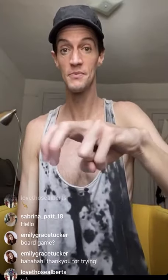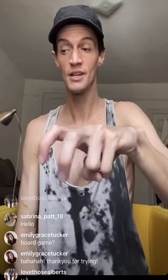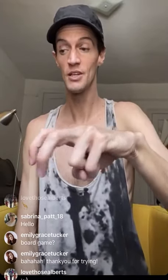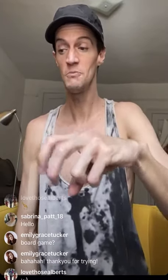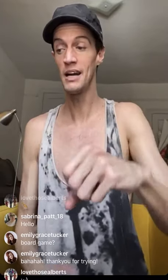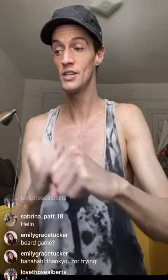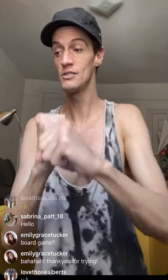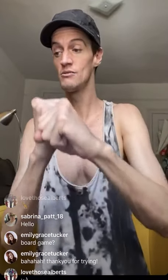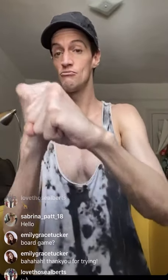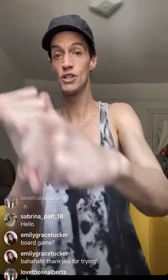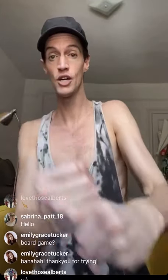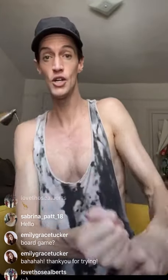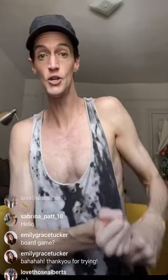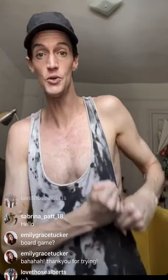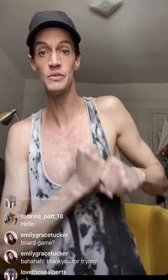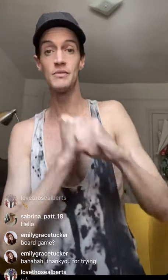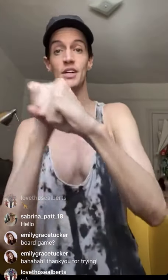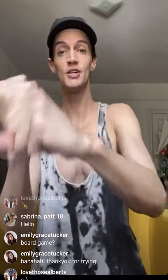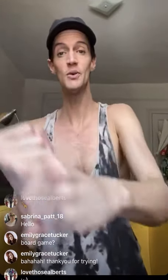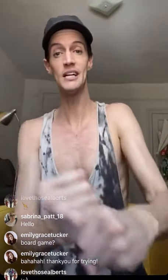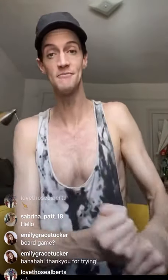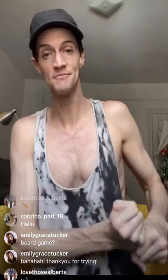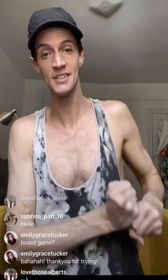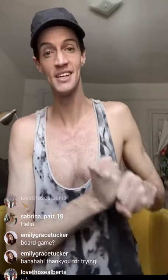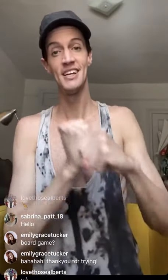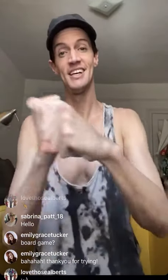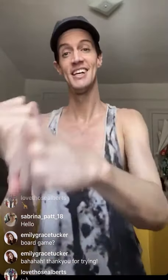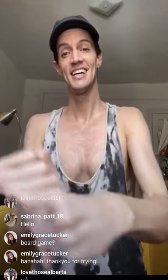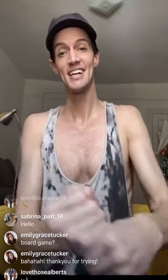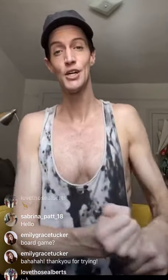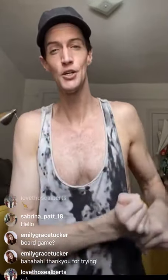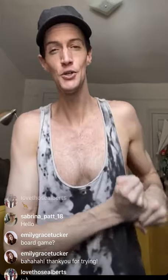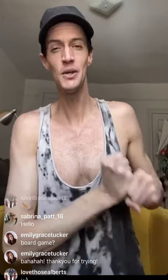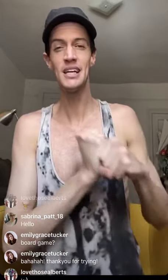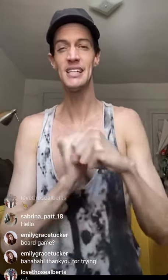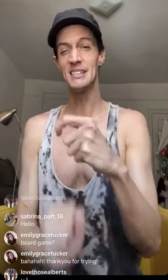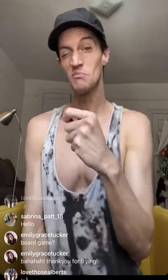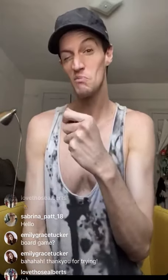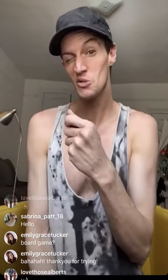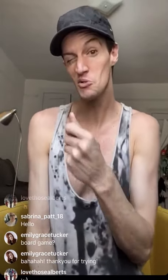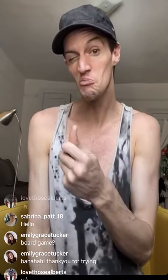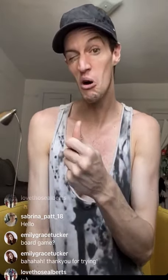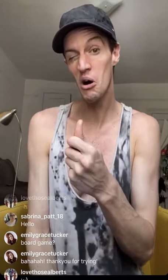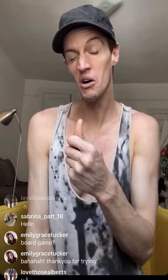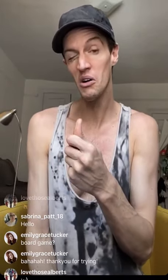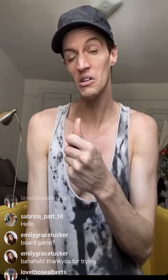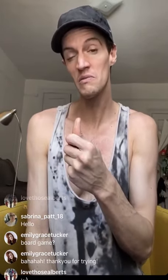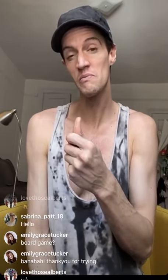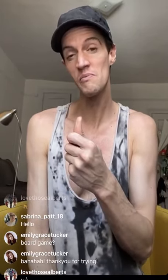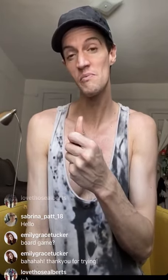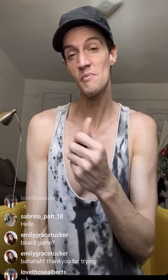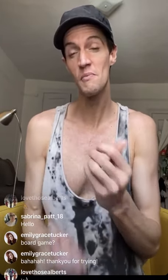you might canoe, canoeing. Canoe in a small